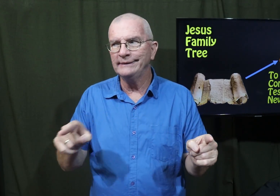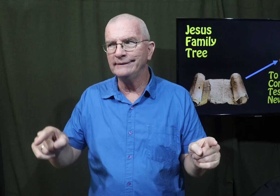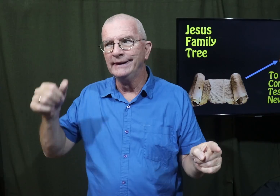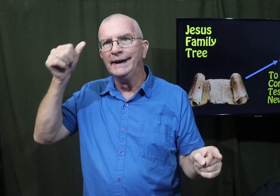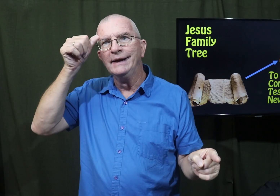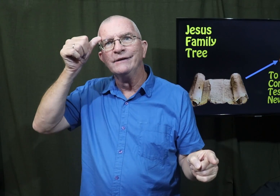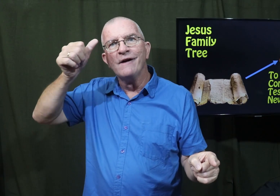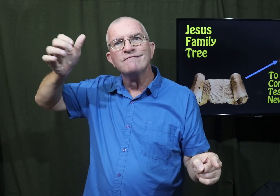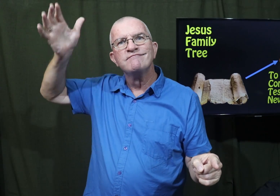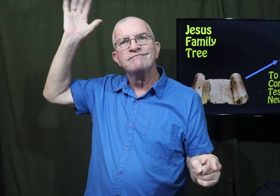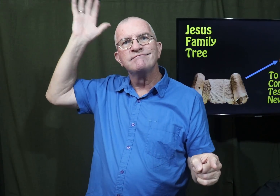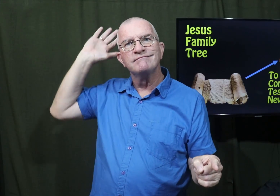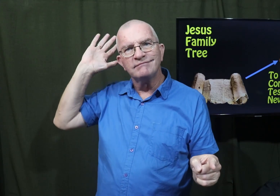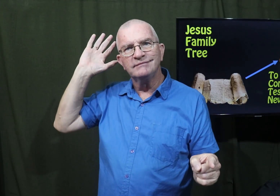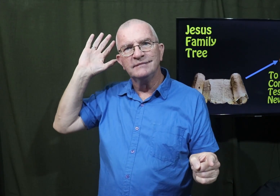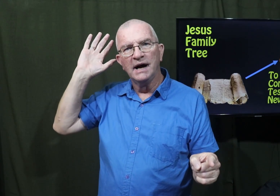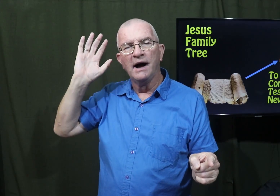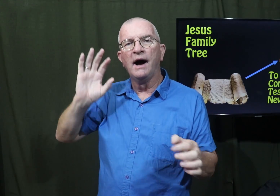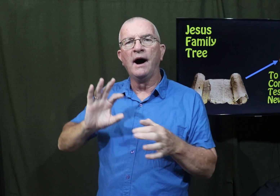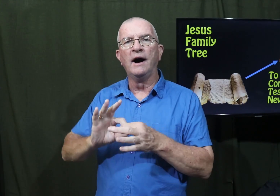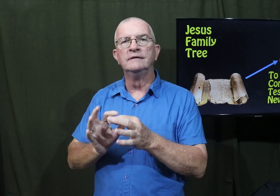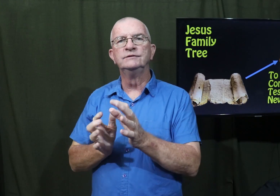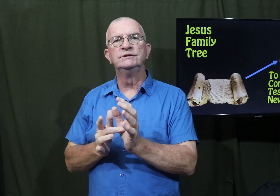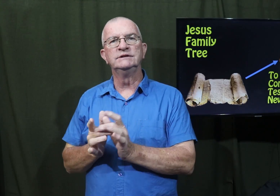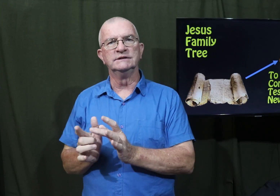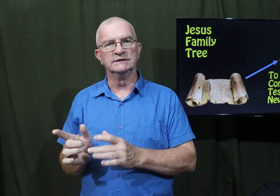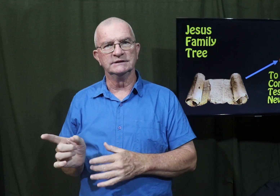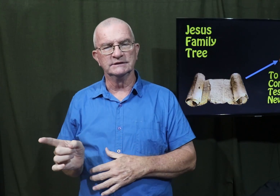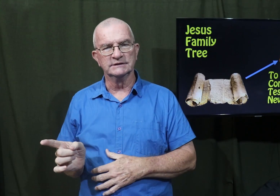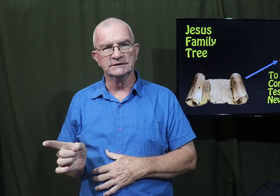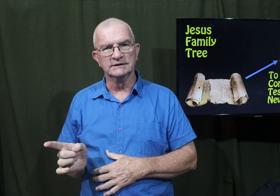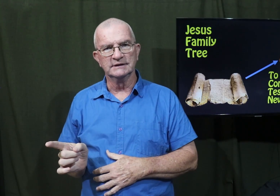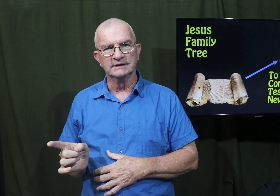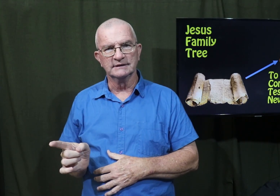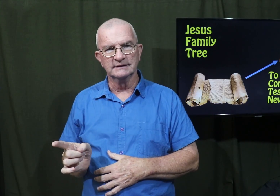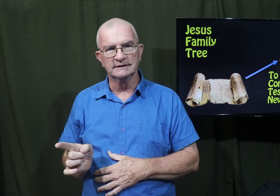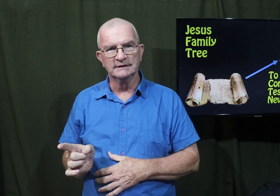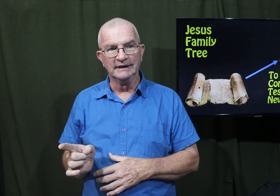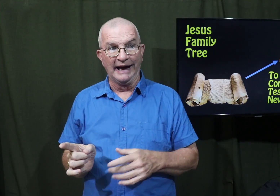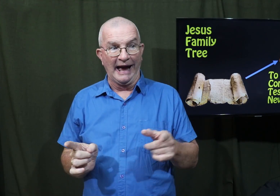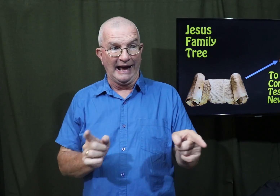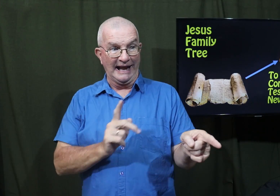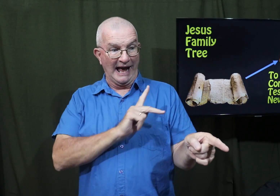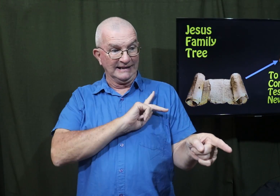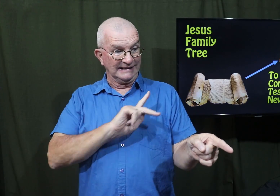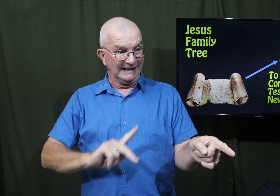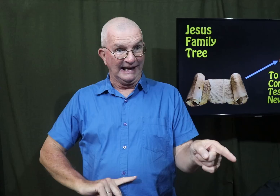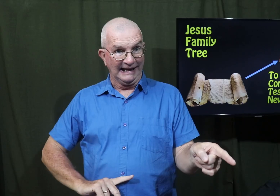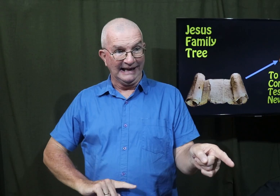what's the importance of King David well because he was related to Jesus